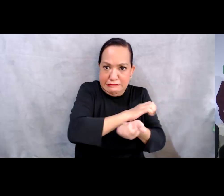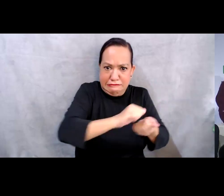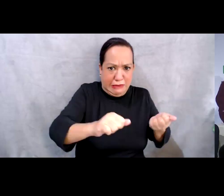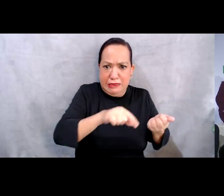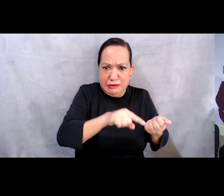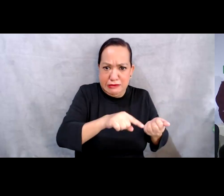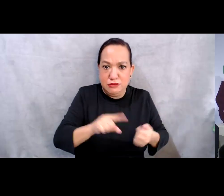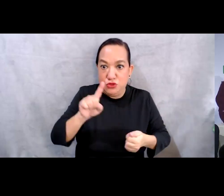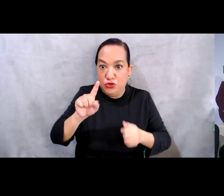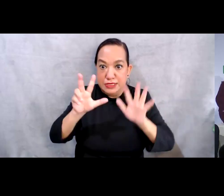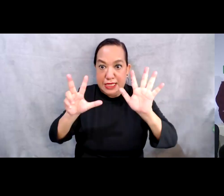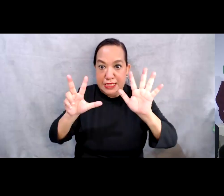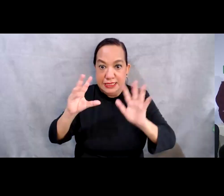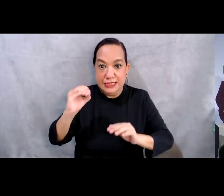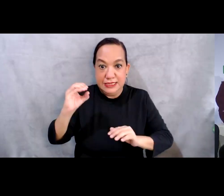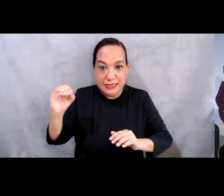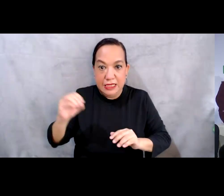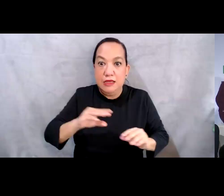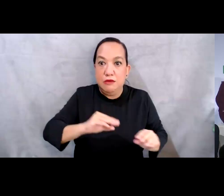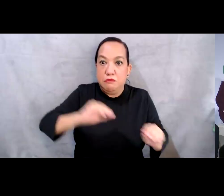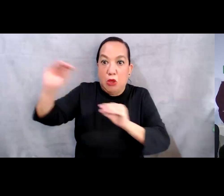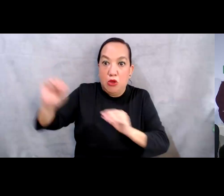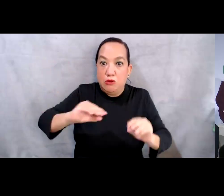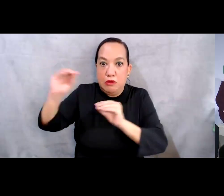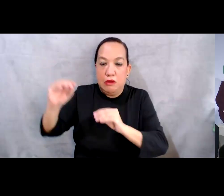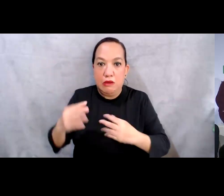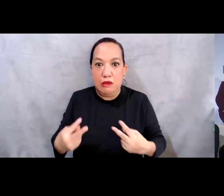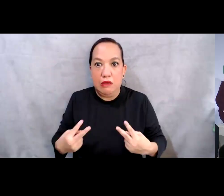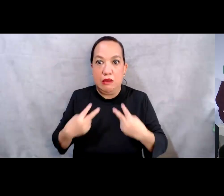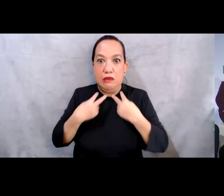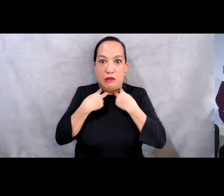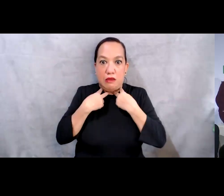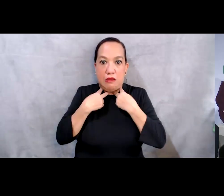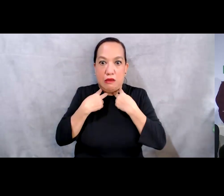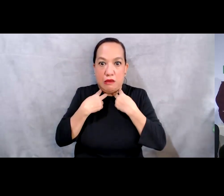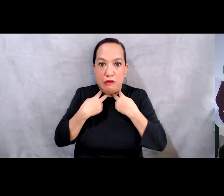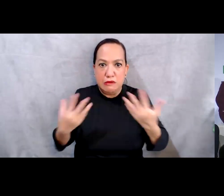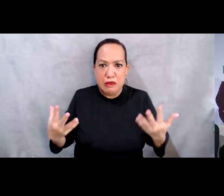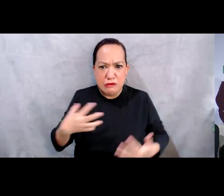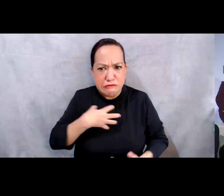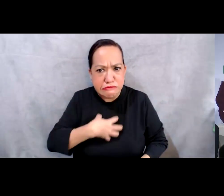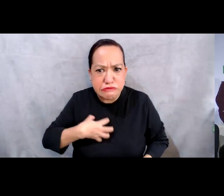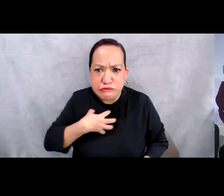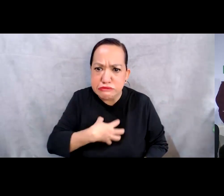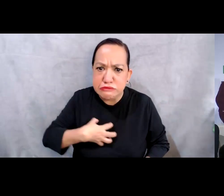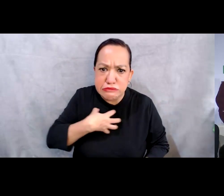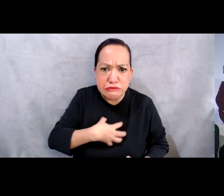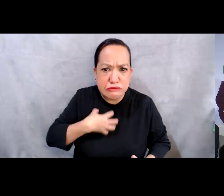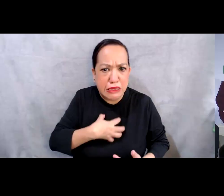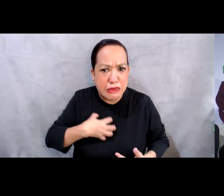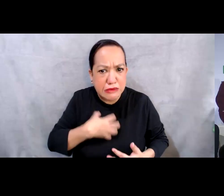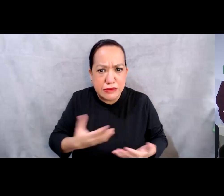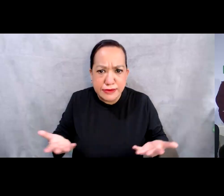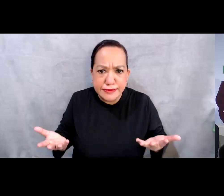An MOU was signed with Ulaanbaatar municipality, the project implementation unit, and the complainants. Now, the issue